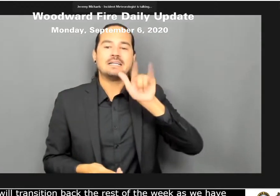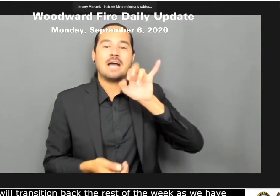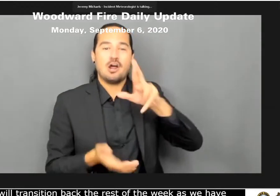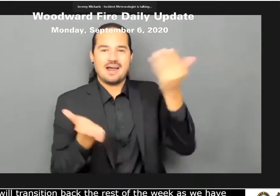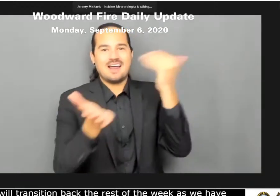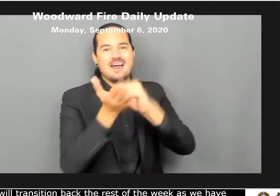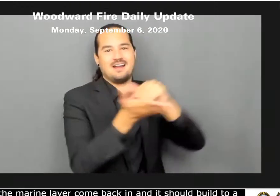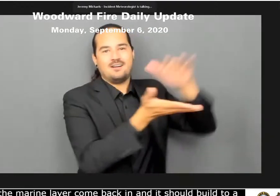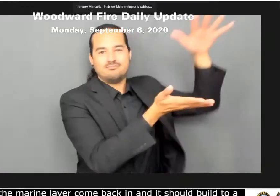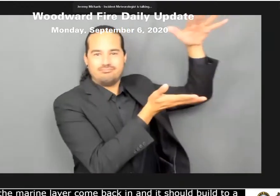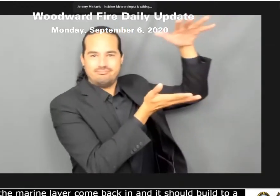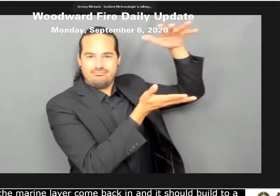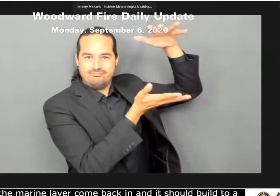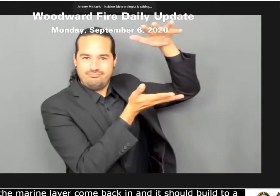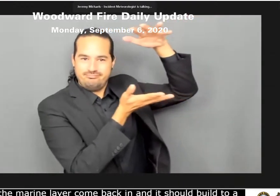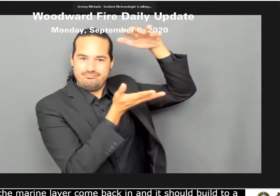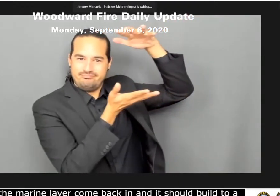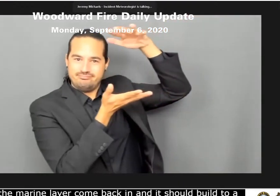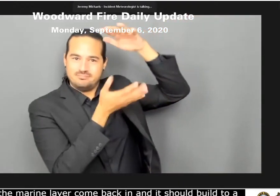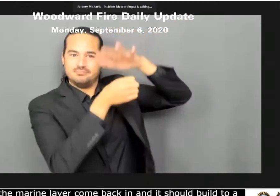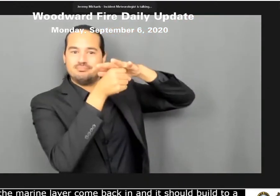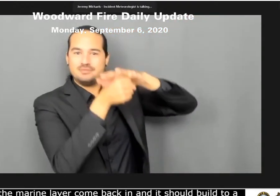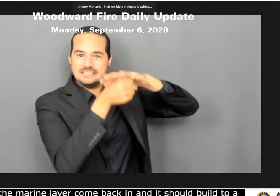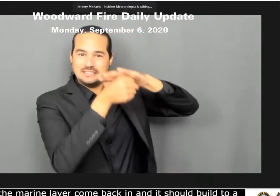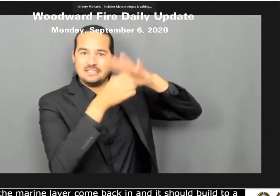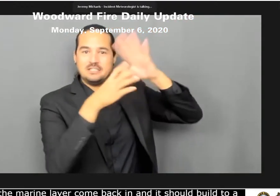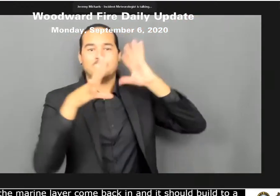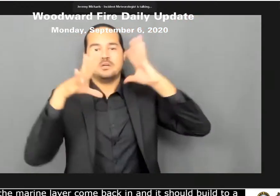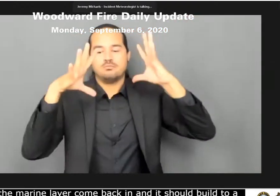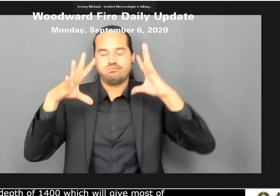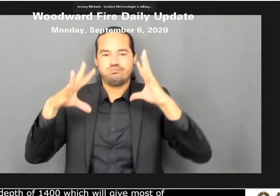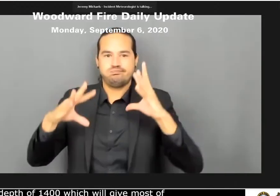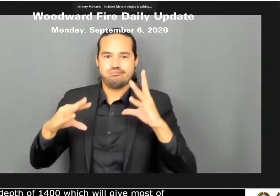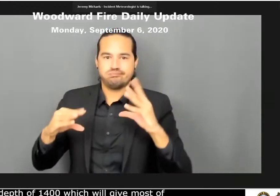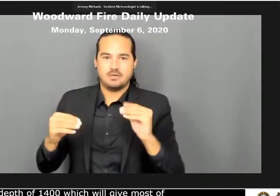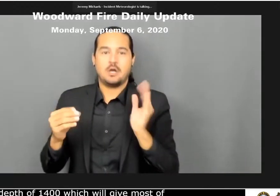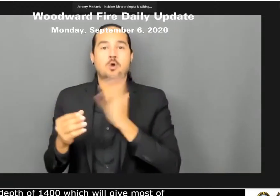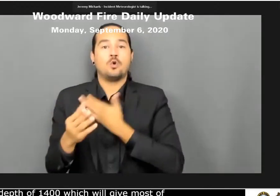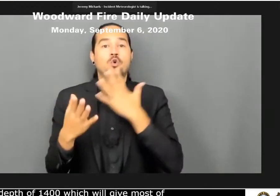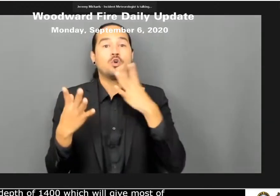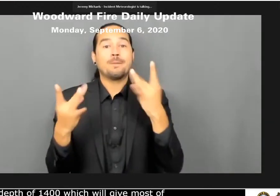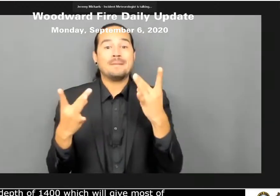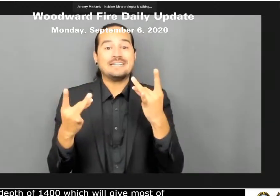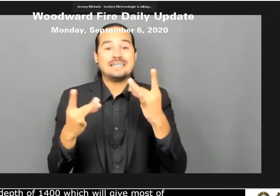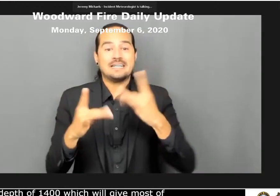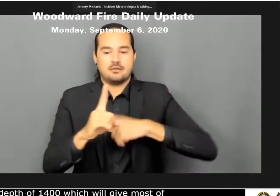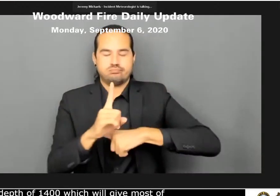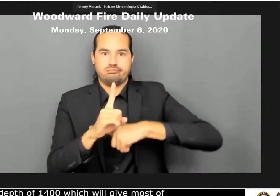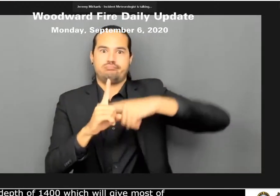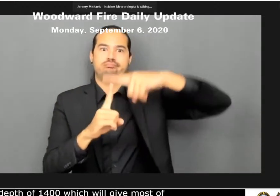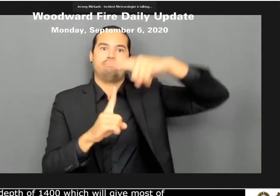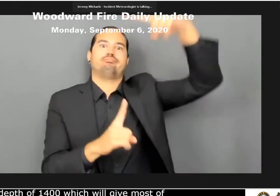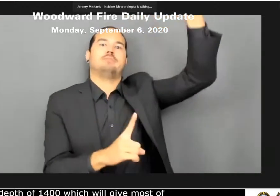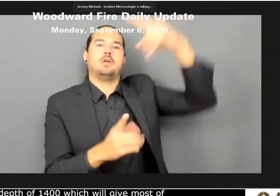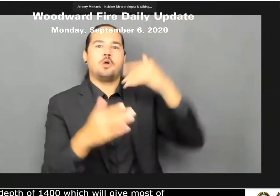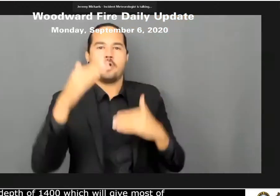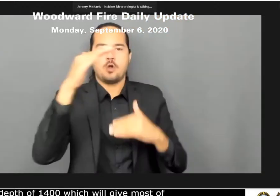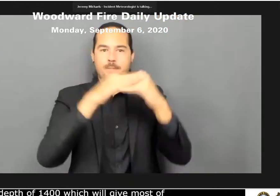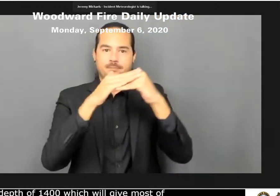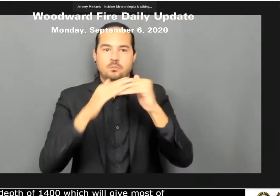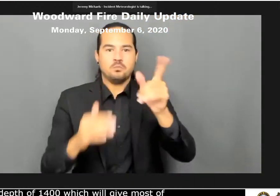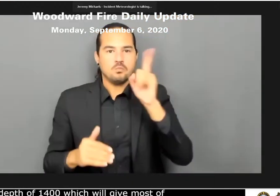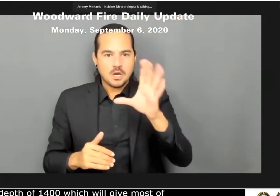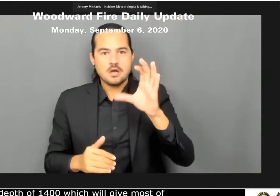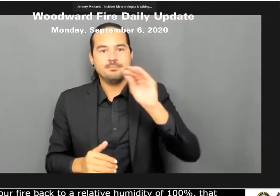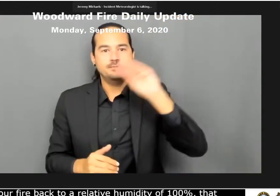relative humidity nearing 100% almost every morning. That stratus, that fog, that drizzle, that more typical pattern for this time of